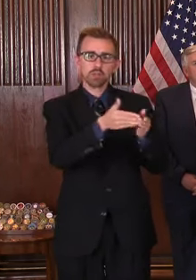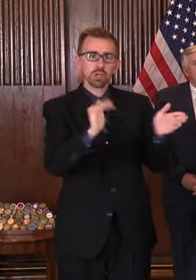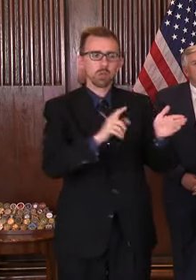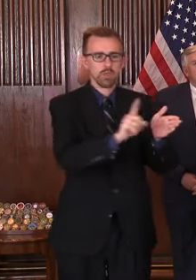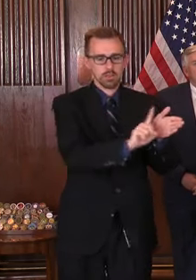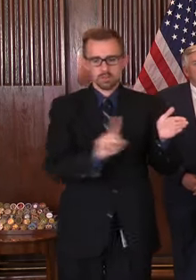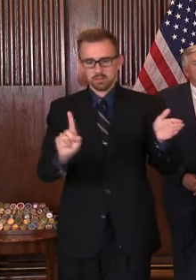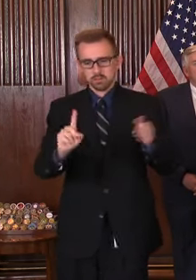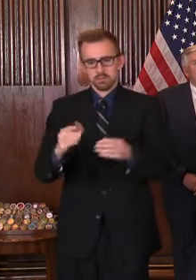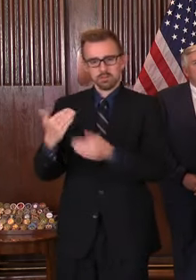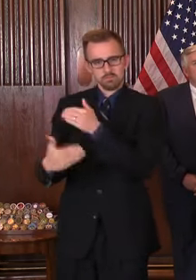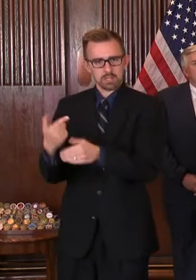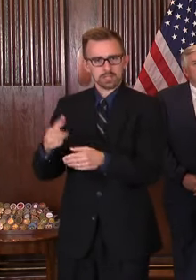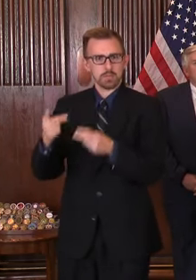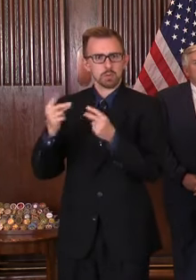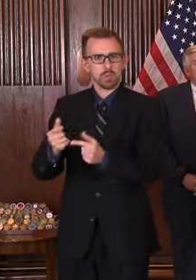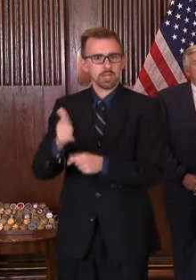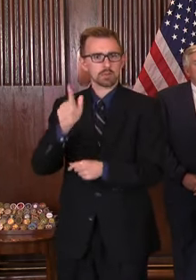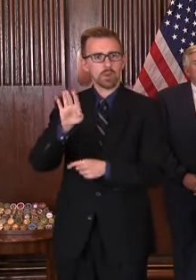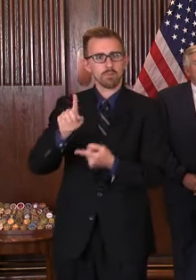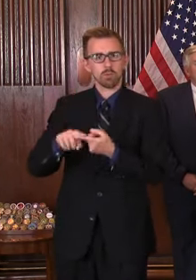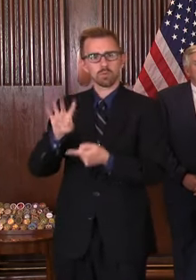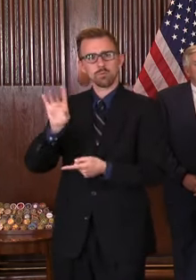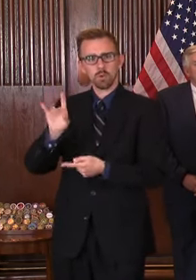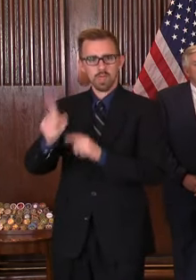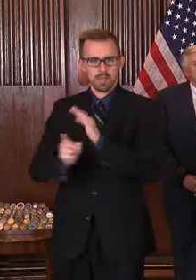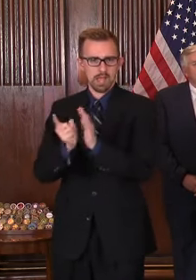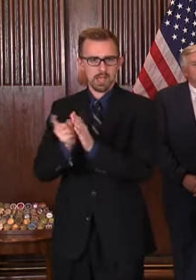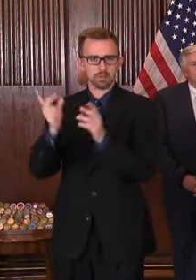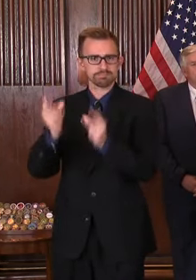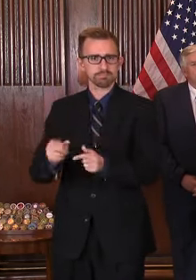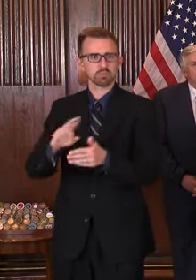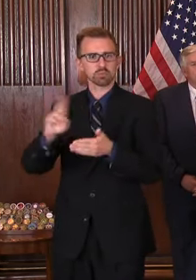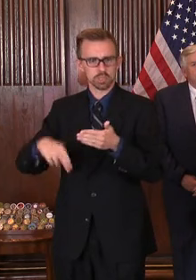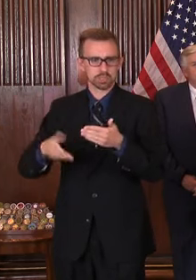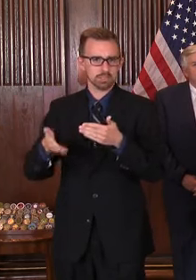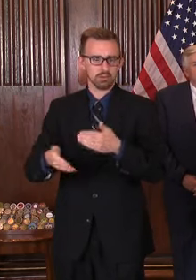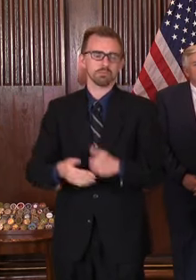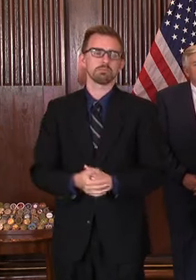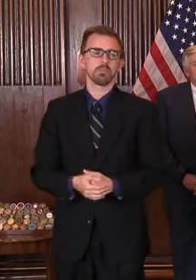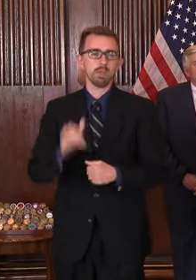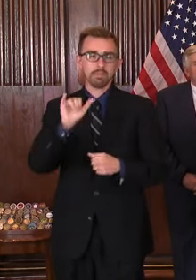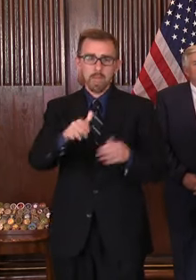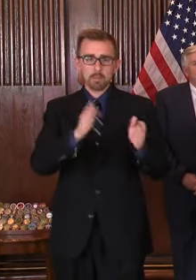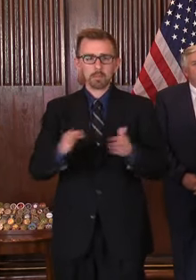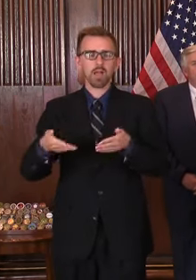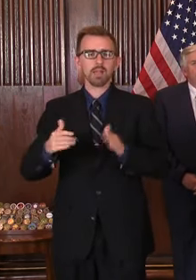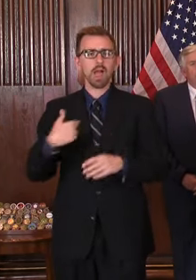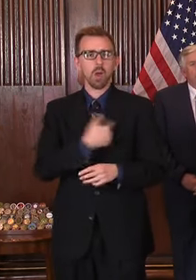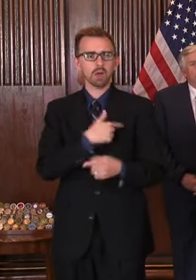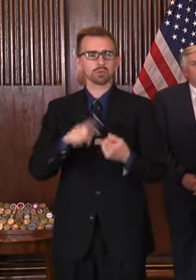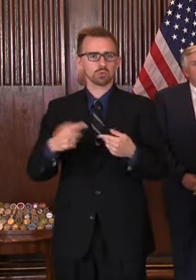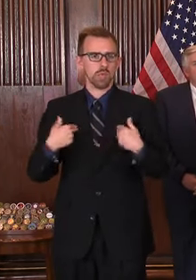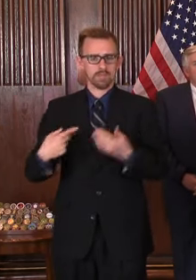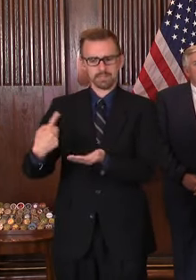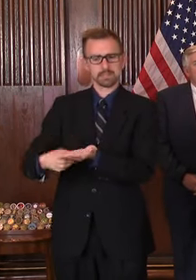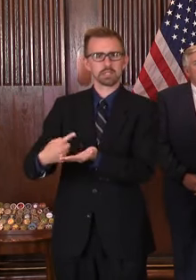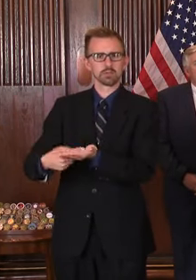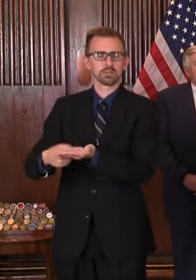quick 24 to 48 hour results. So it's this preparation that has allowed us the luxury of having conversations